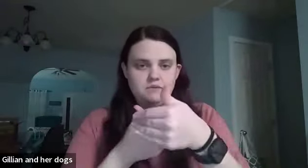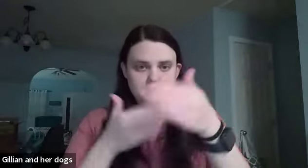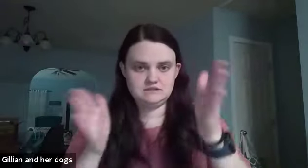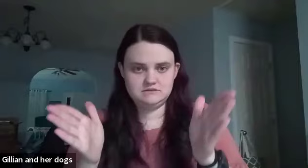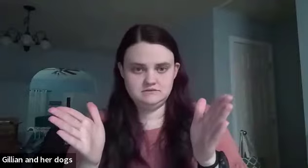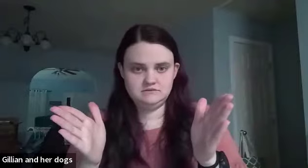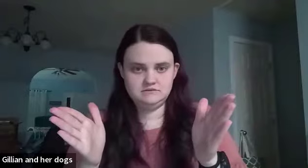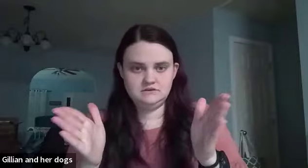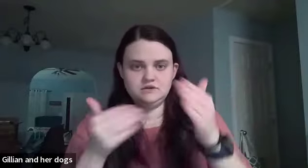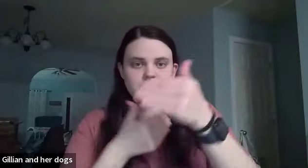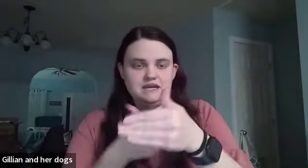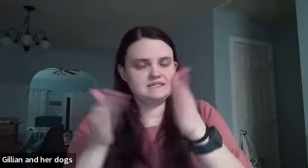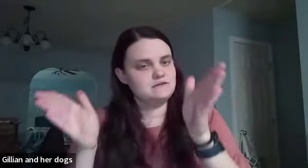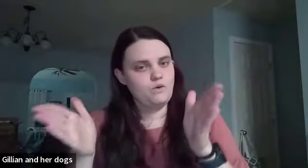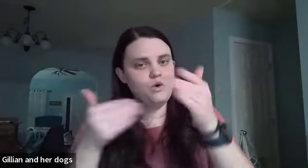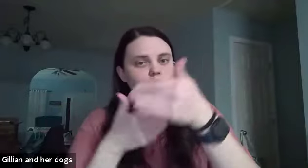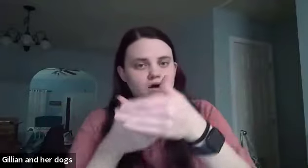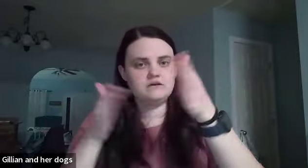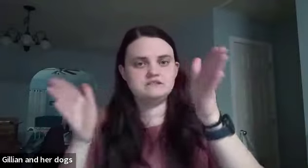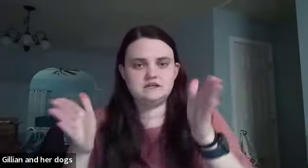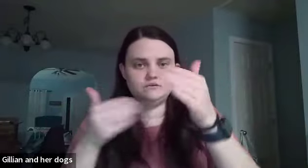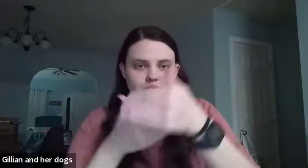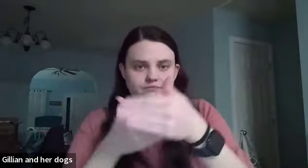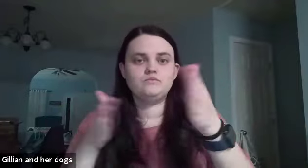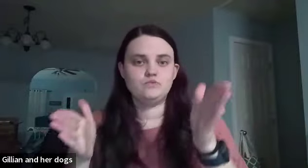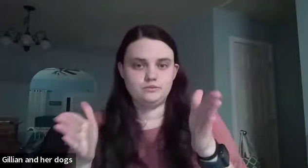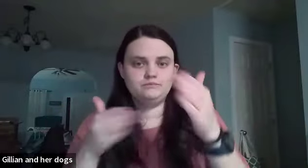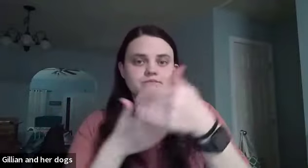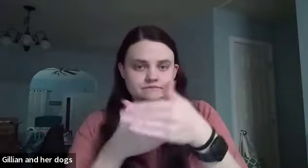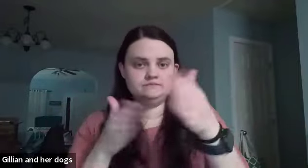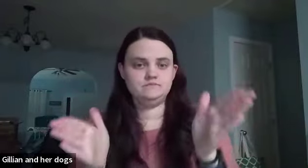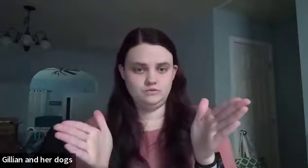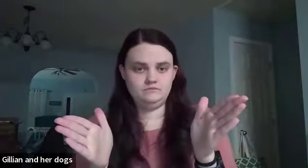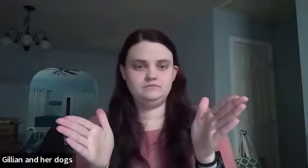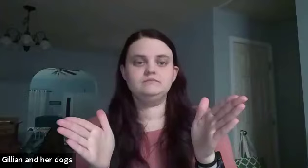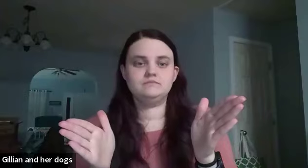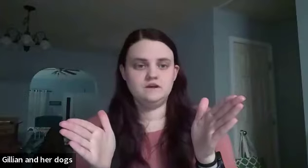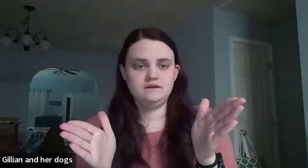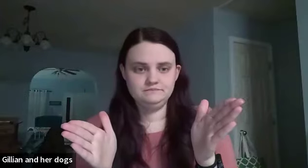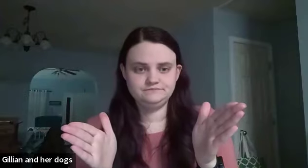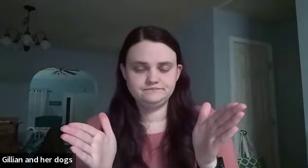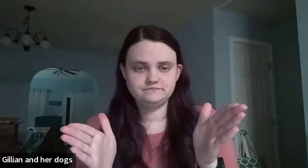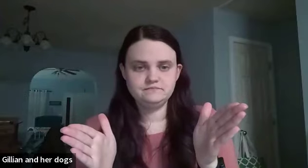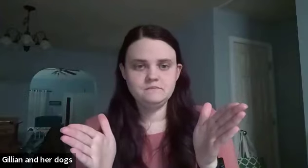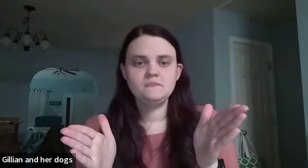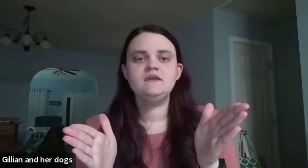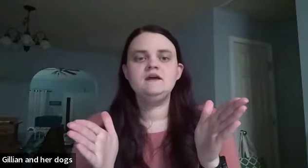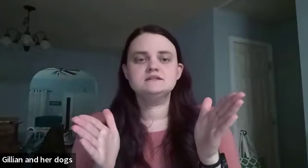of a box. So again, it's like four walls in a room, room, room. Okay?